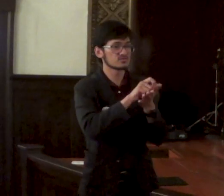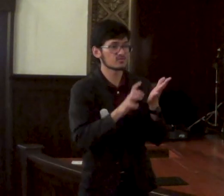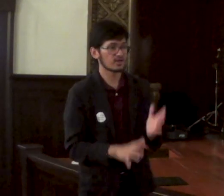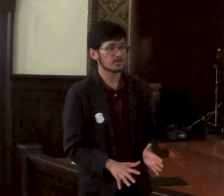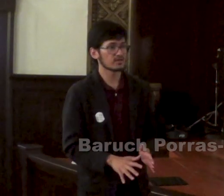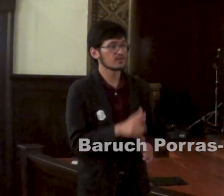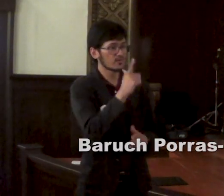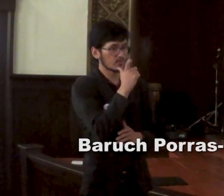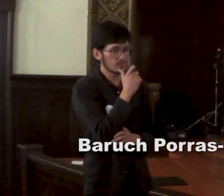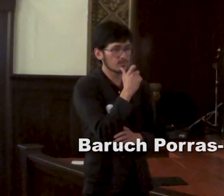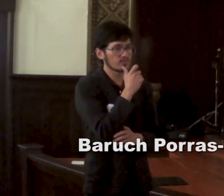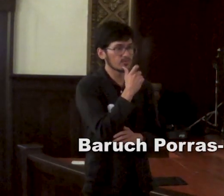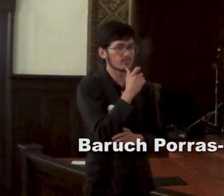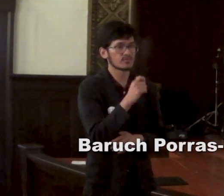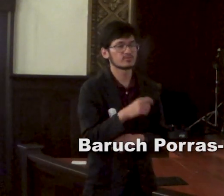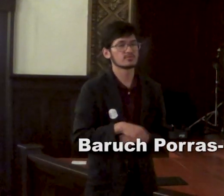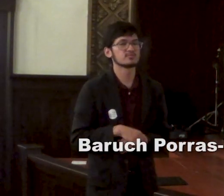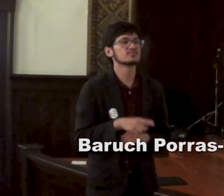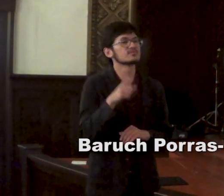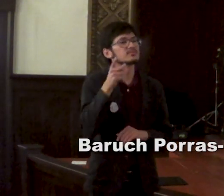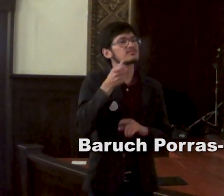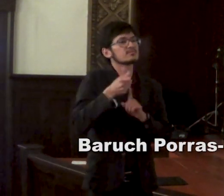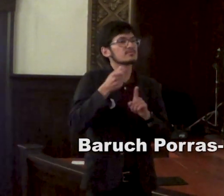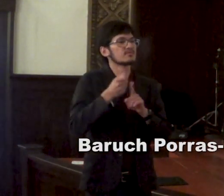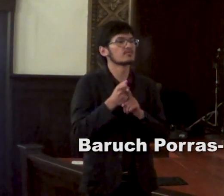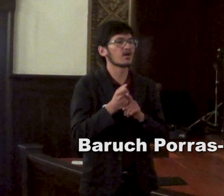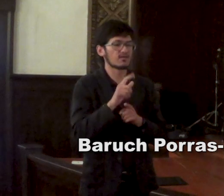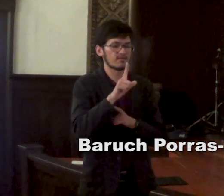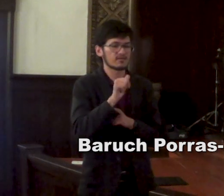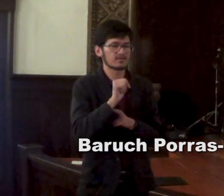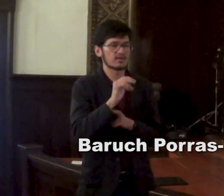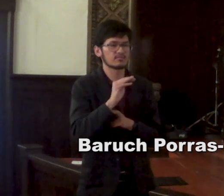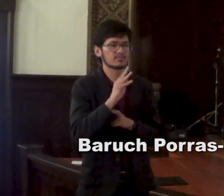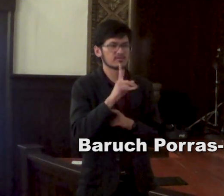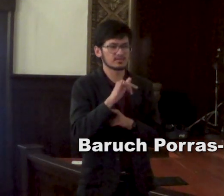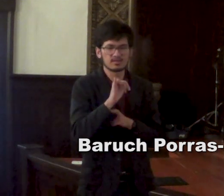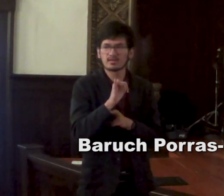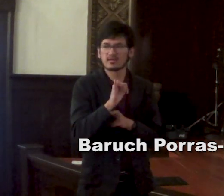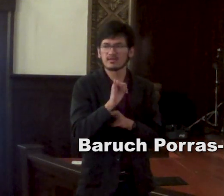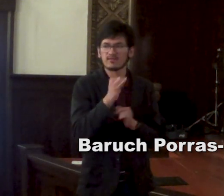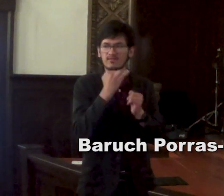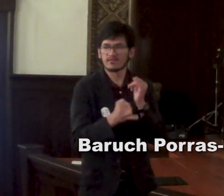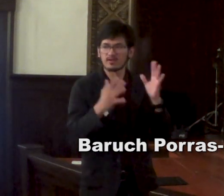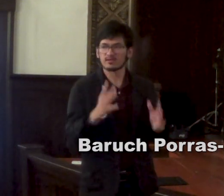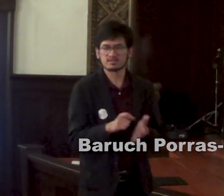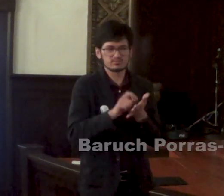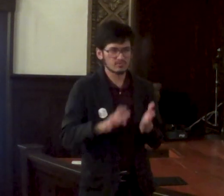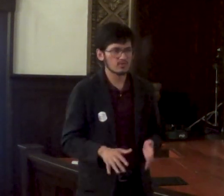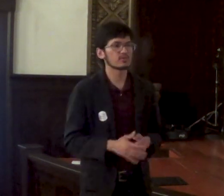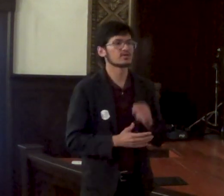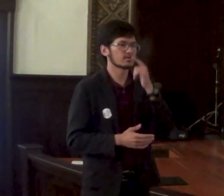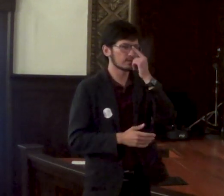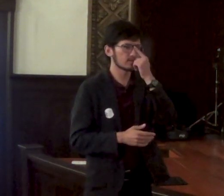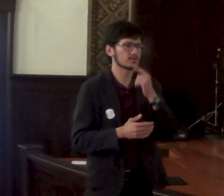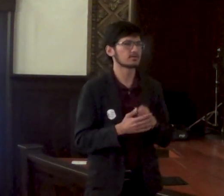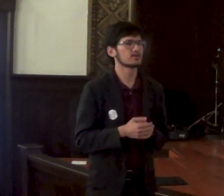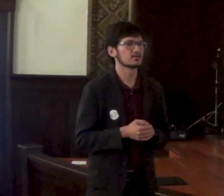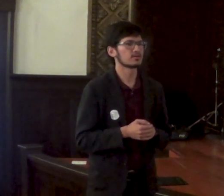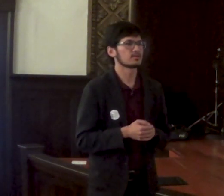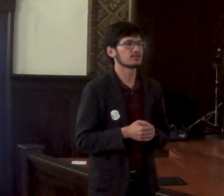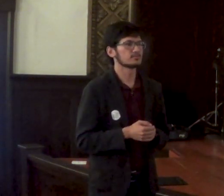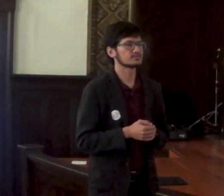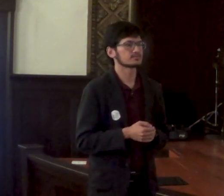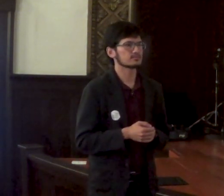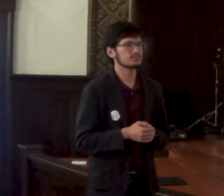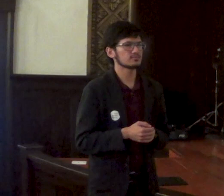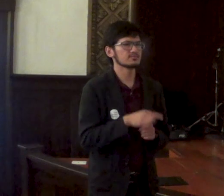Our next performer is a Lammy finalist, poet, and screenwriter originally from the Viejas Indian Reservation of the Kumeyaay